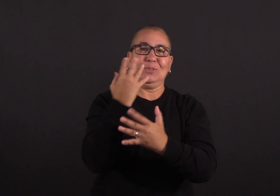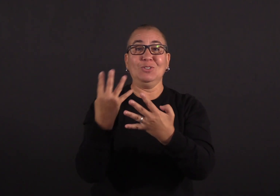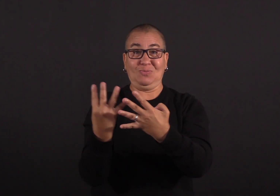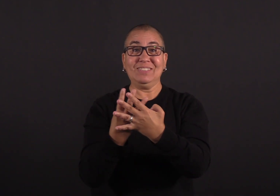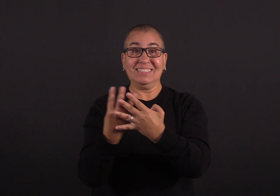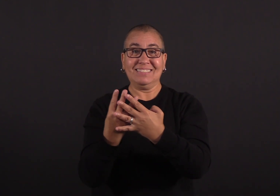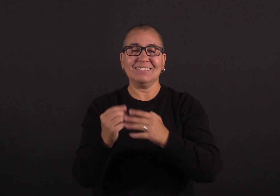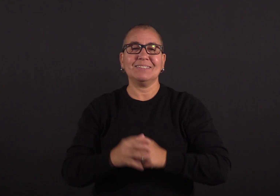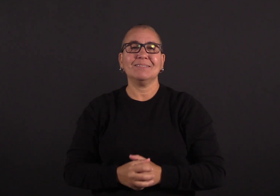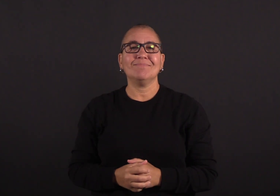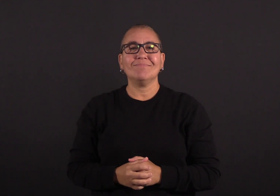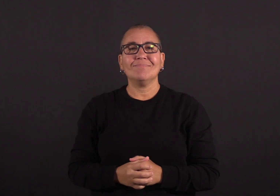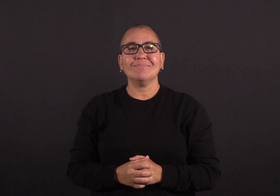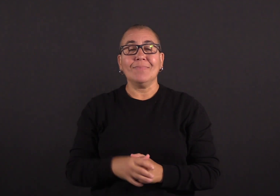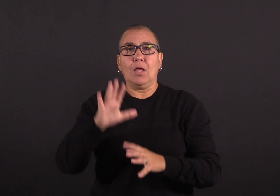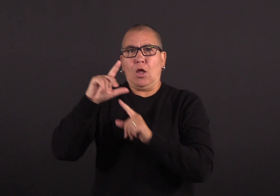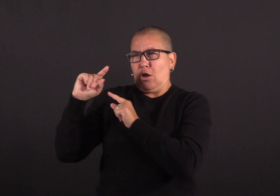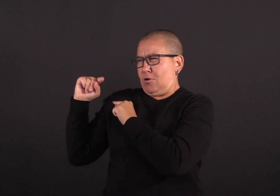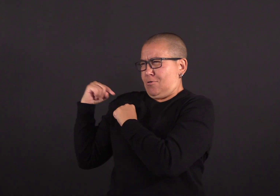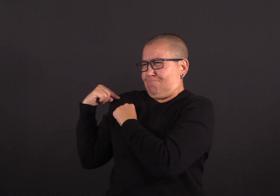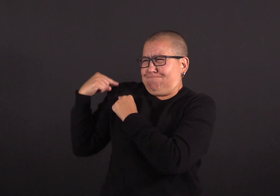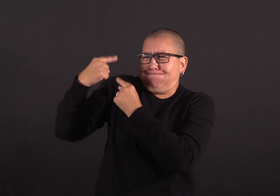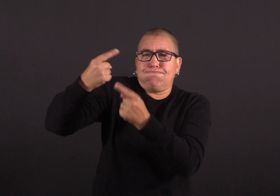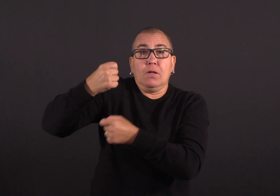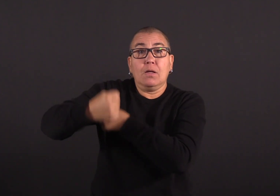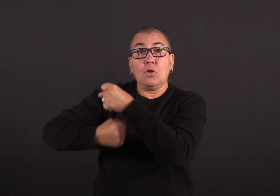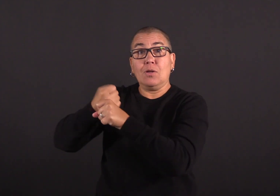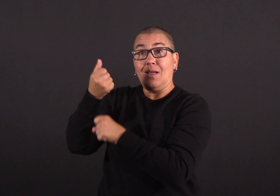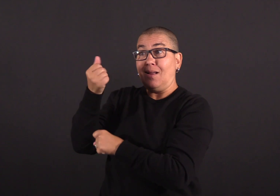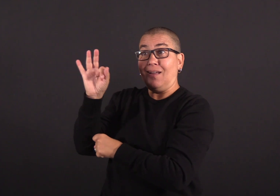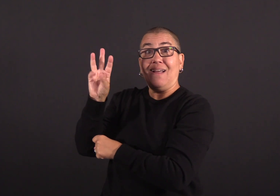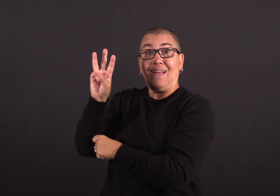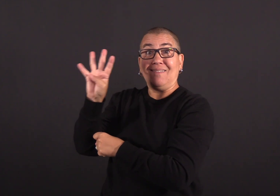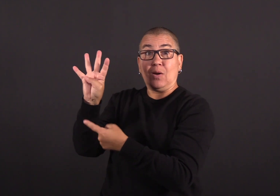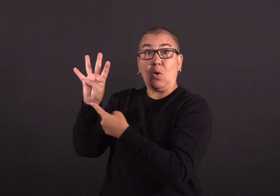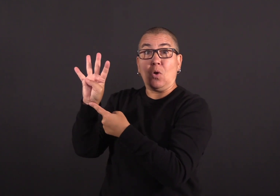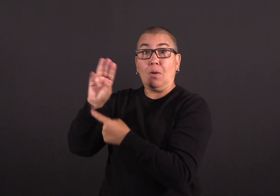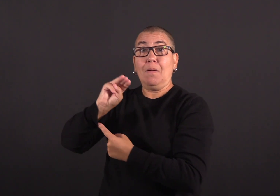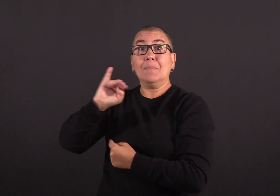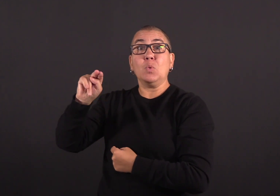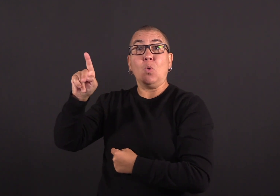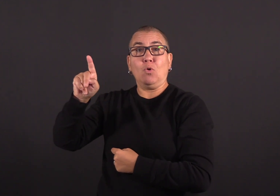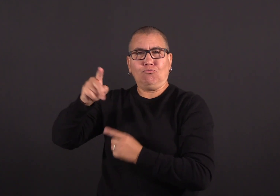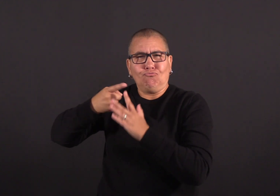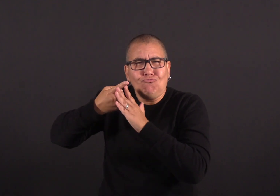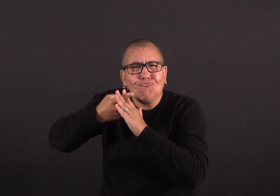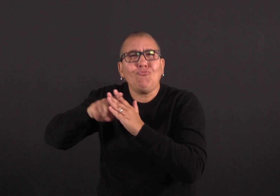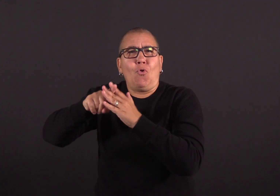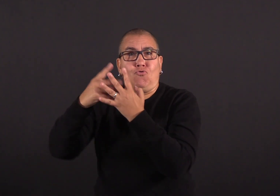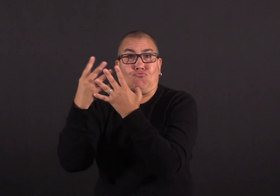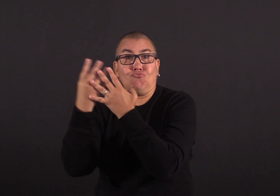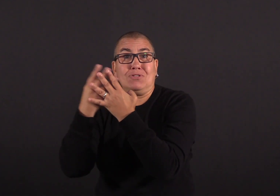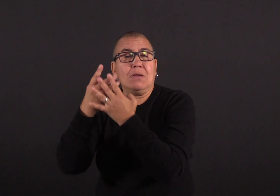Since 1964, when Minnesota started screening